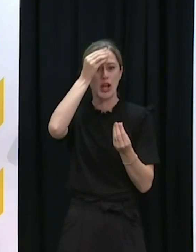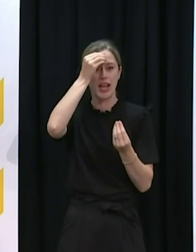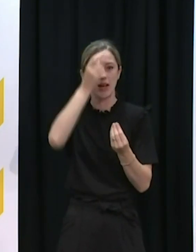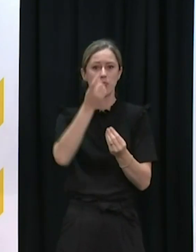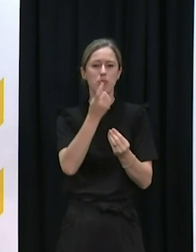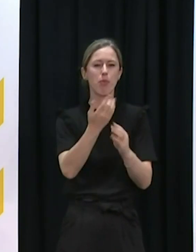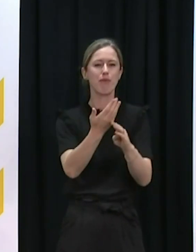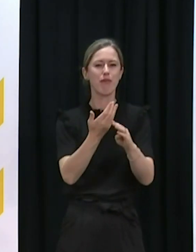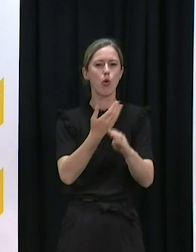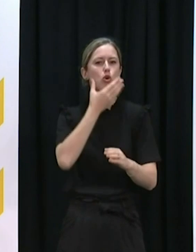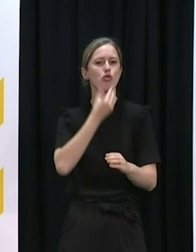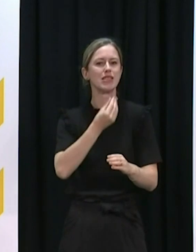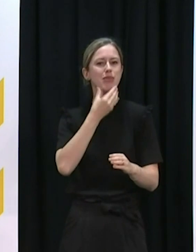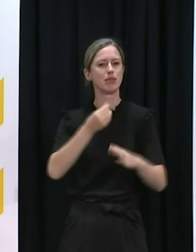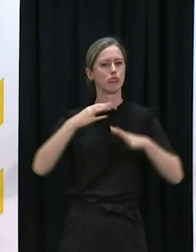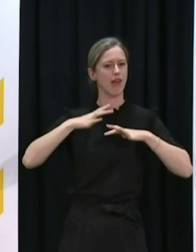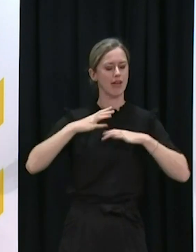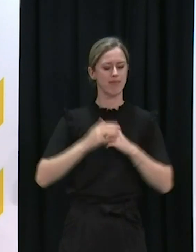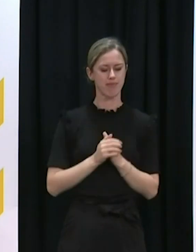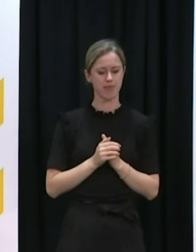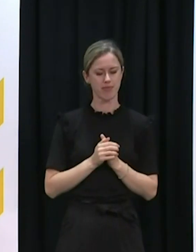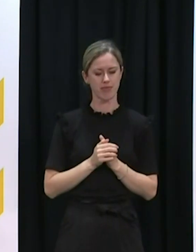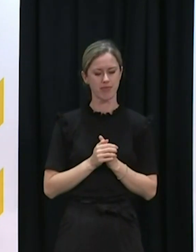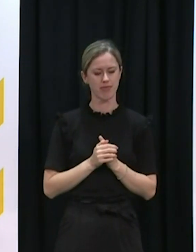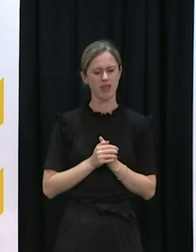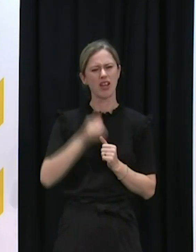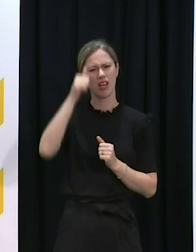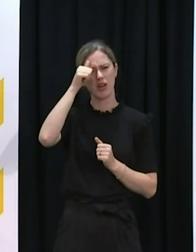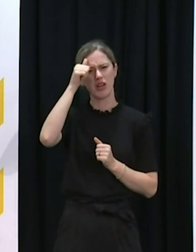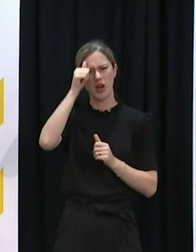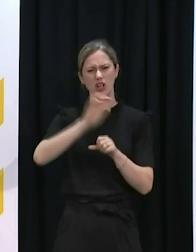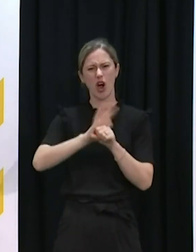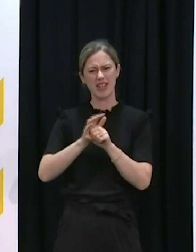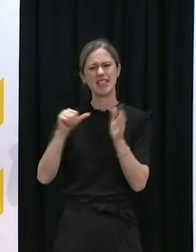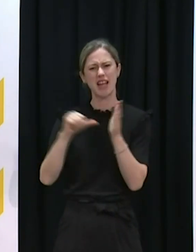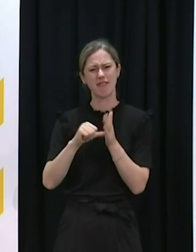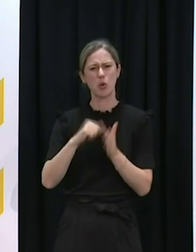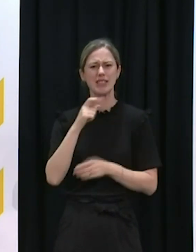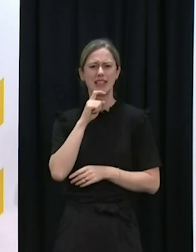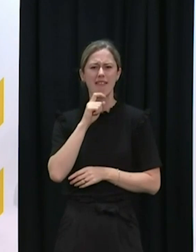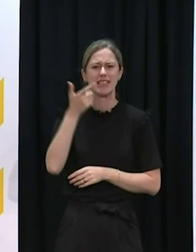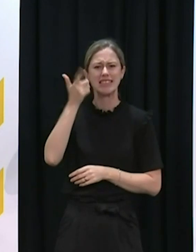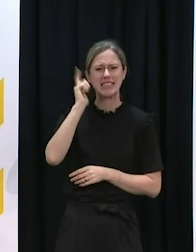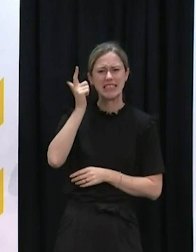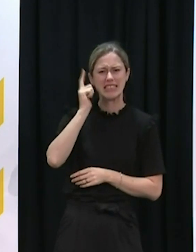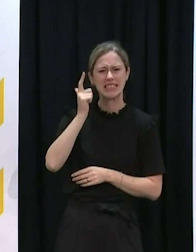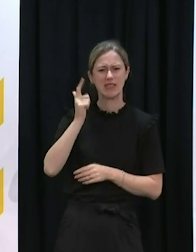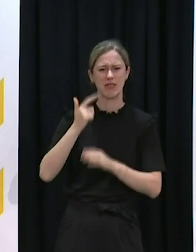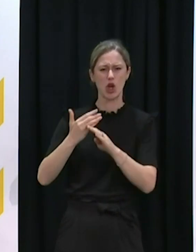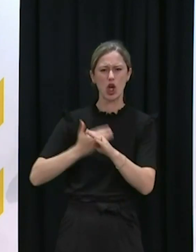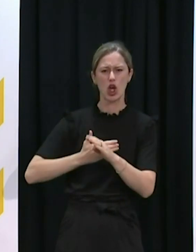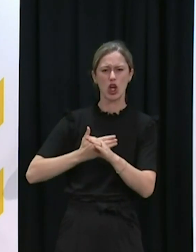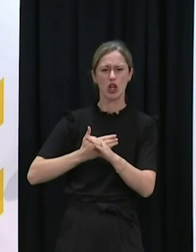towards the Christmas break. We also know that COVID-19 has been pretty tough on the staff working in our schools, our kura and our early